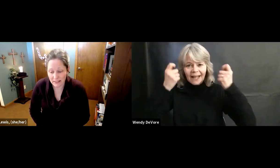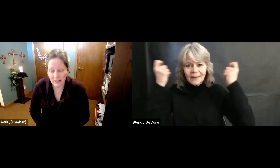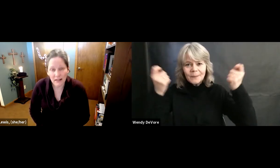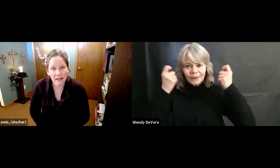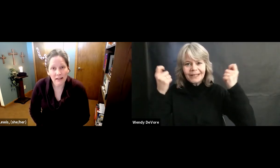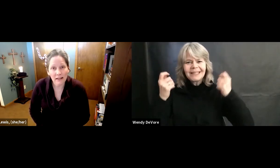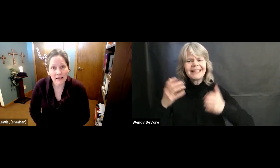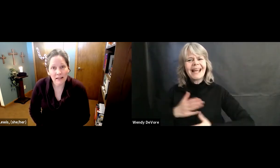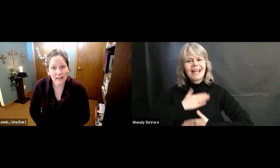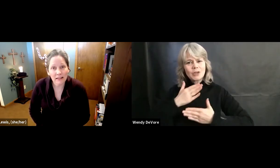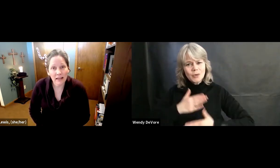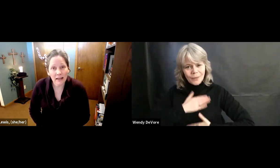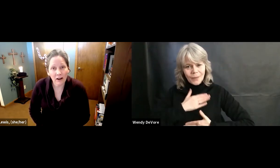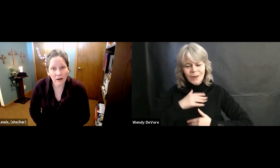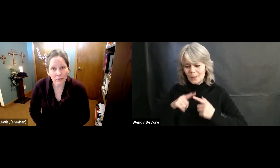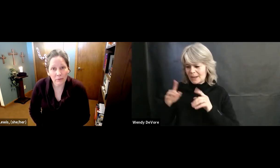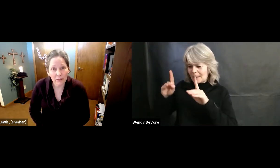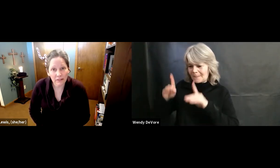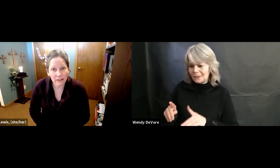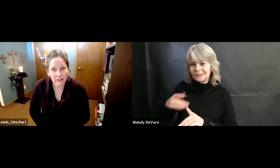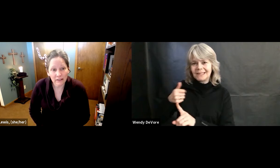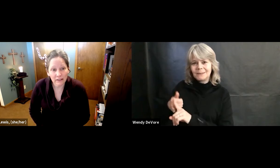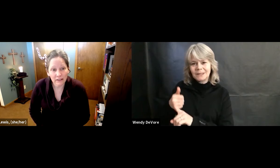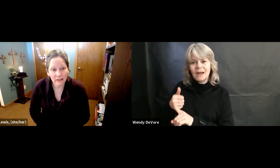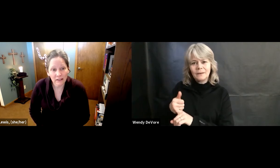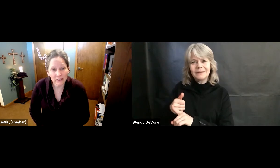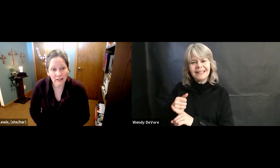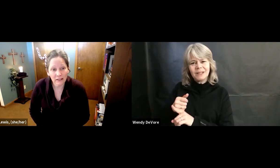realizes that they are beloved.